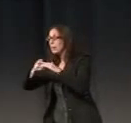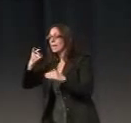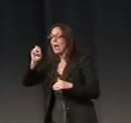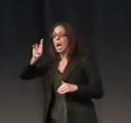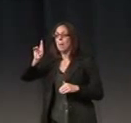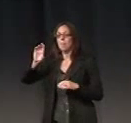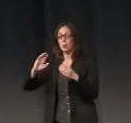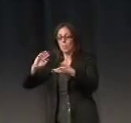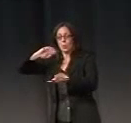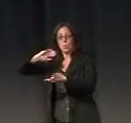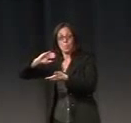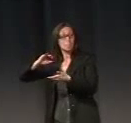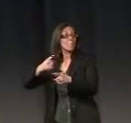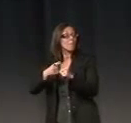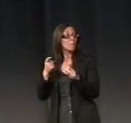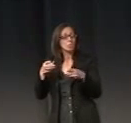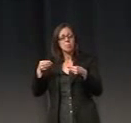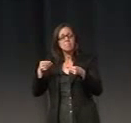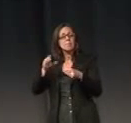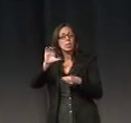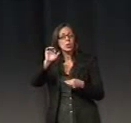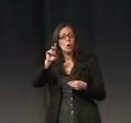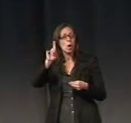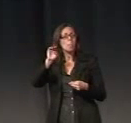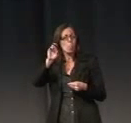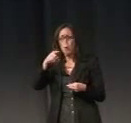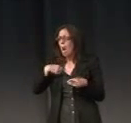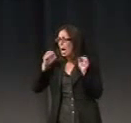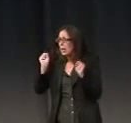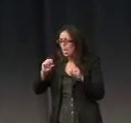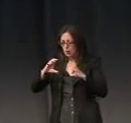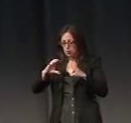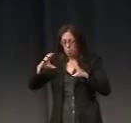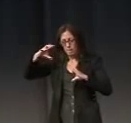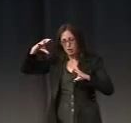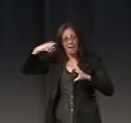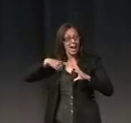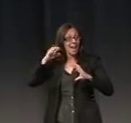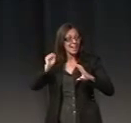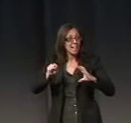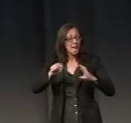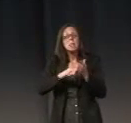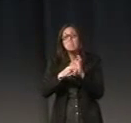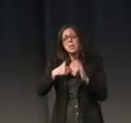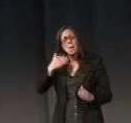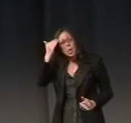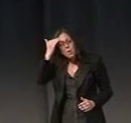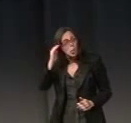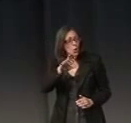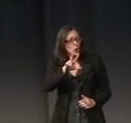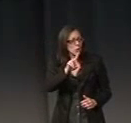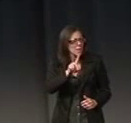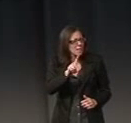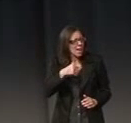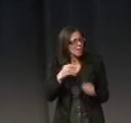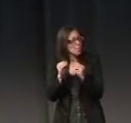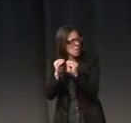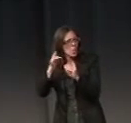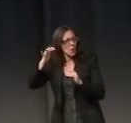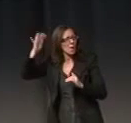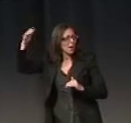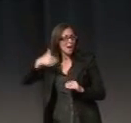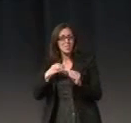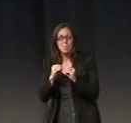all of this, just as you probably do. But now, try to really picture it, concretely. You can